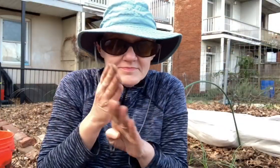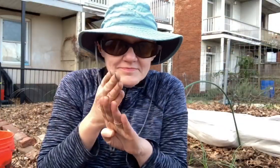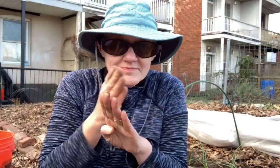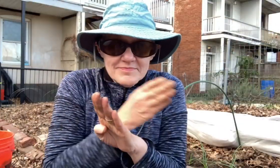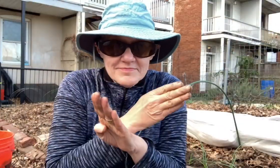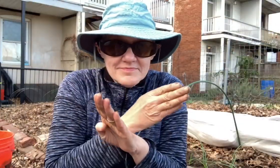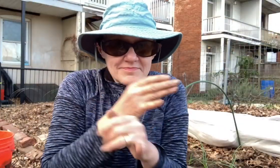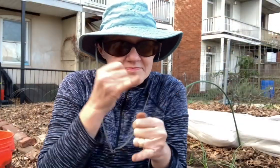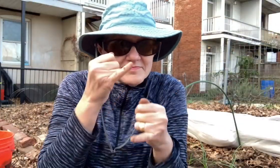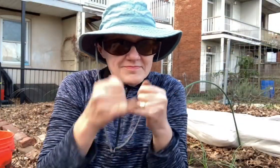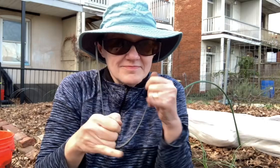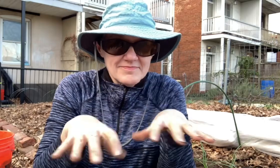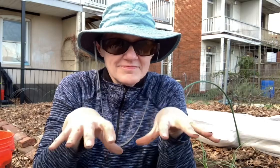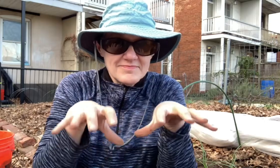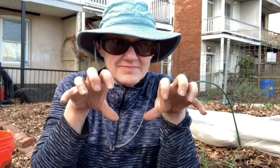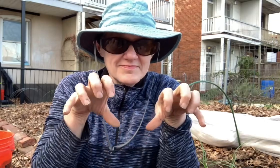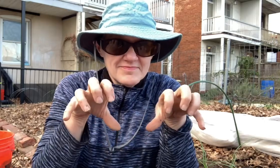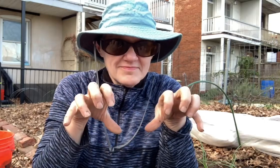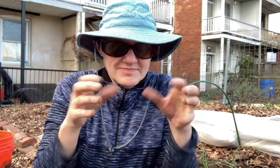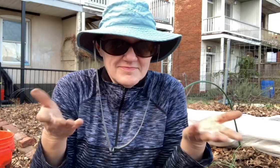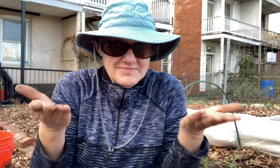Here it's 6 weeks before our last frost.